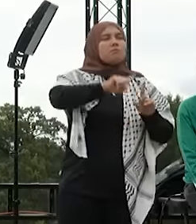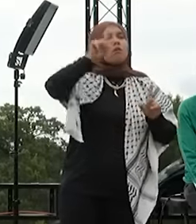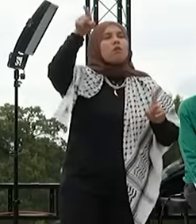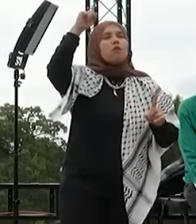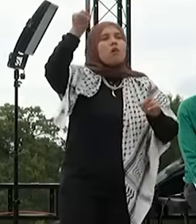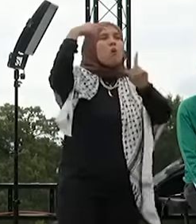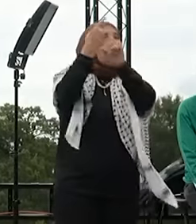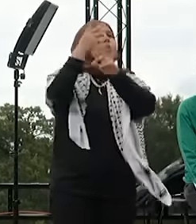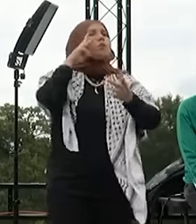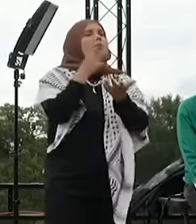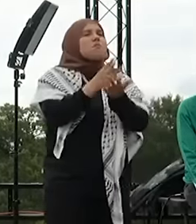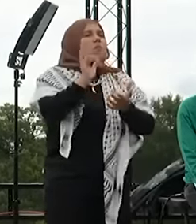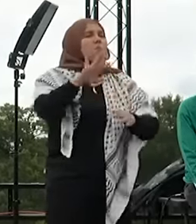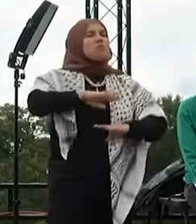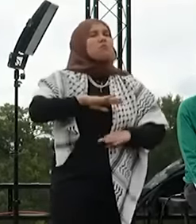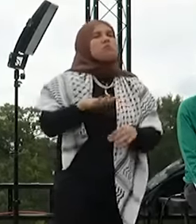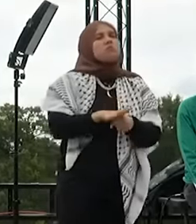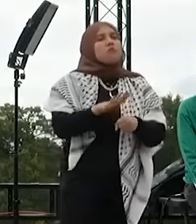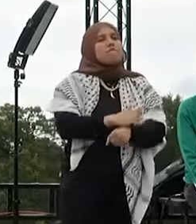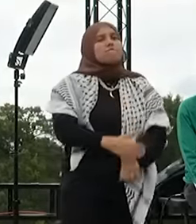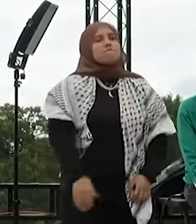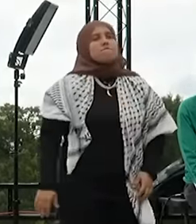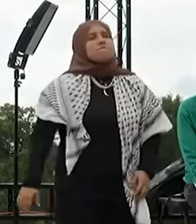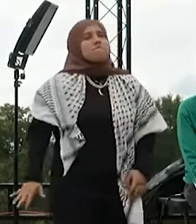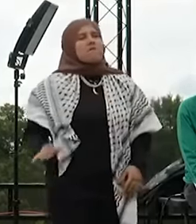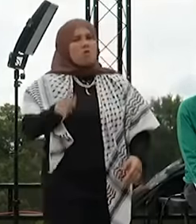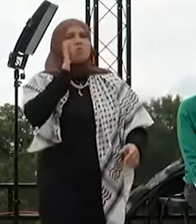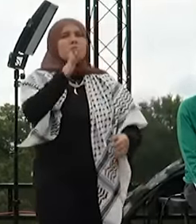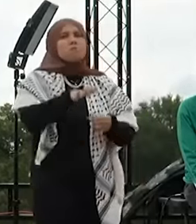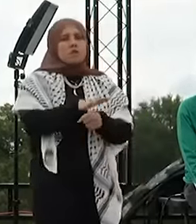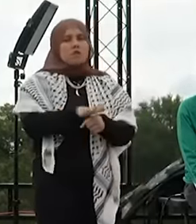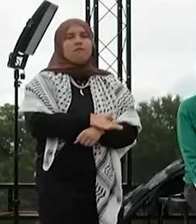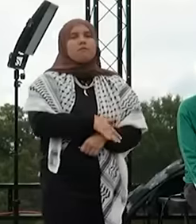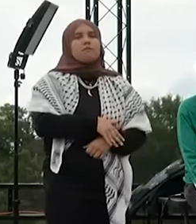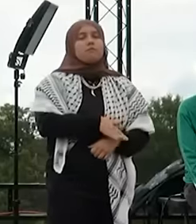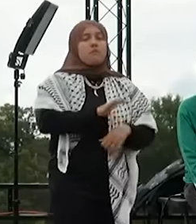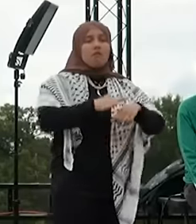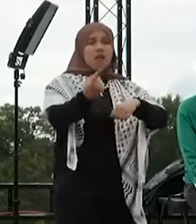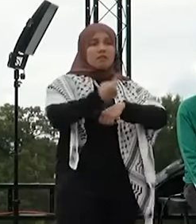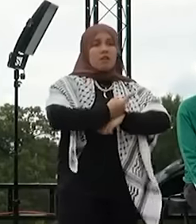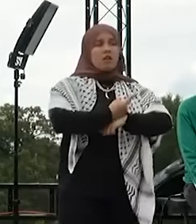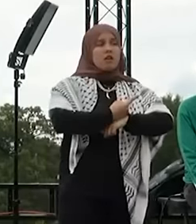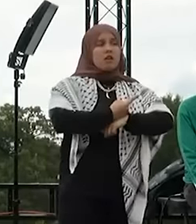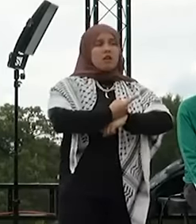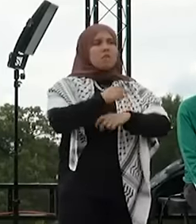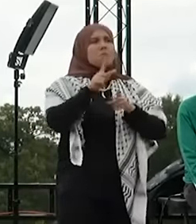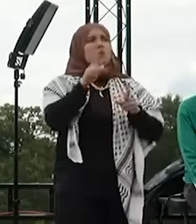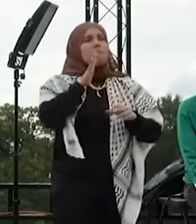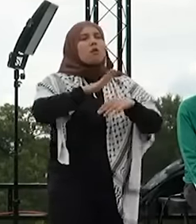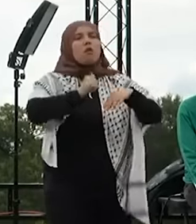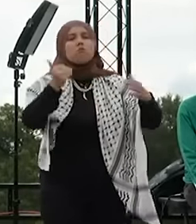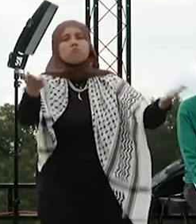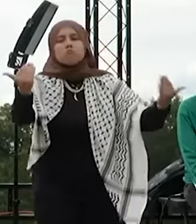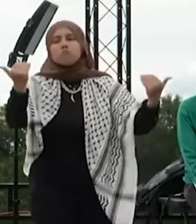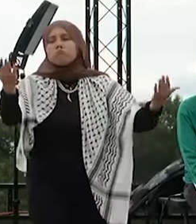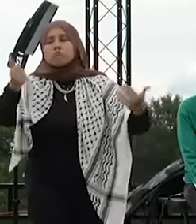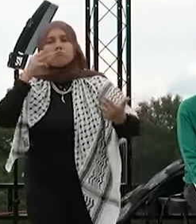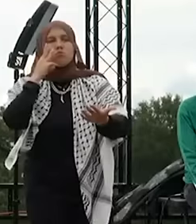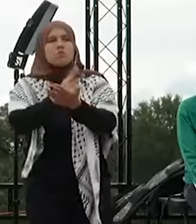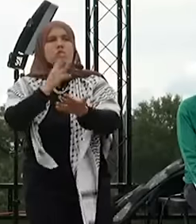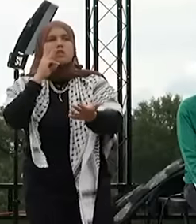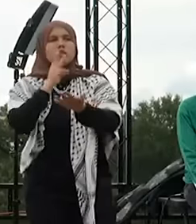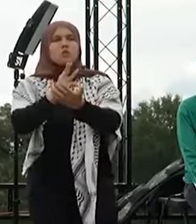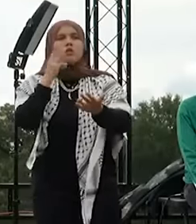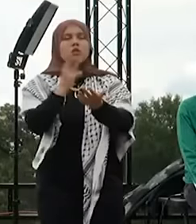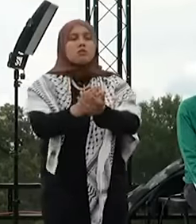sufficient. And on that day, people will be called forth as witnesses. Tyrants